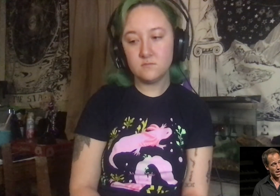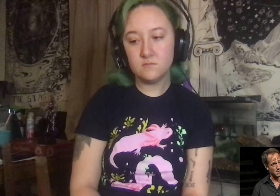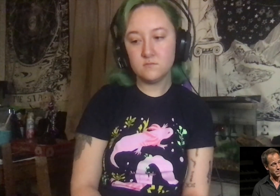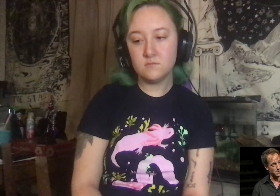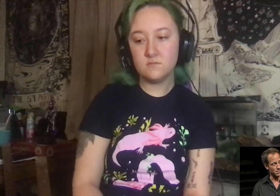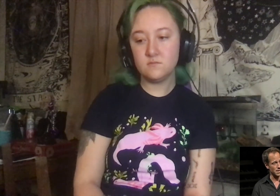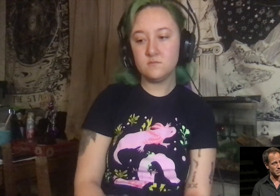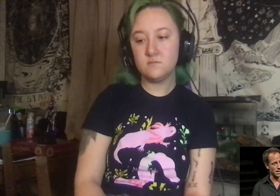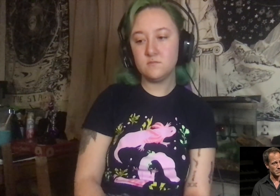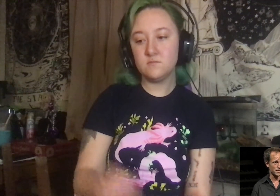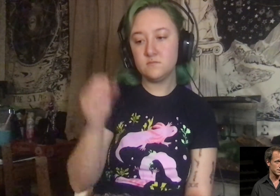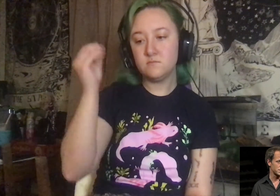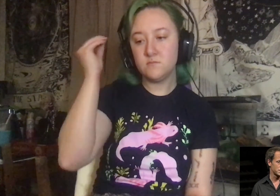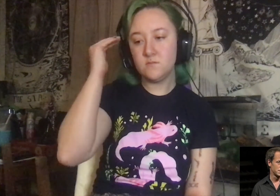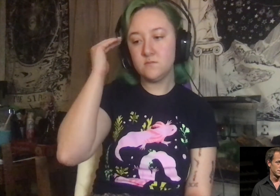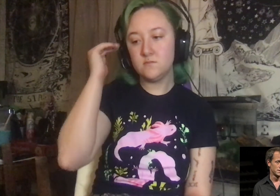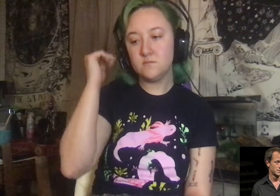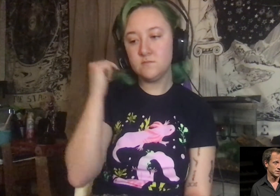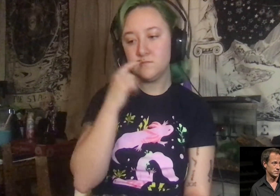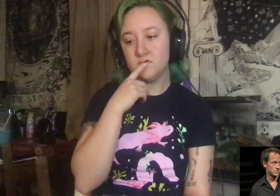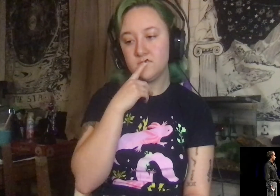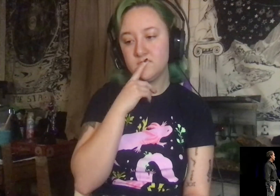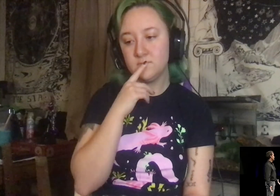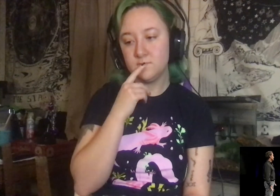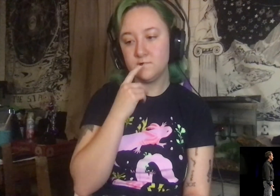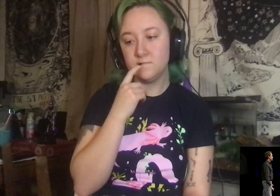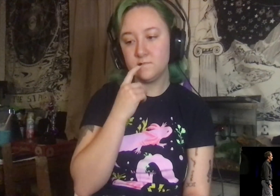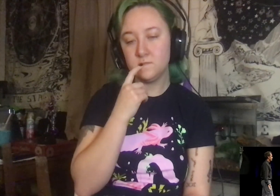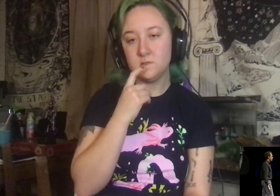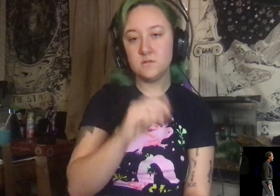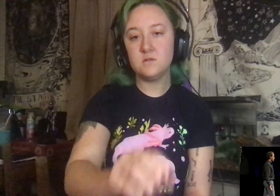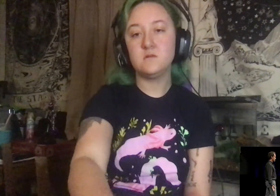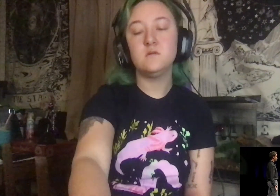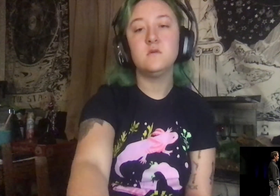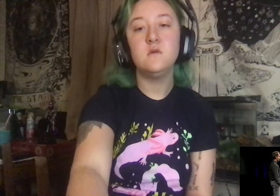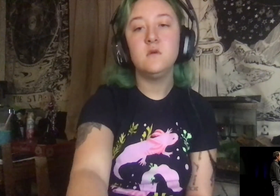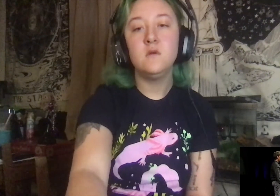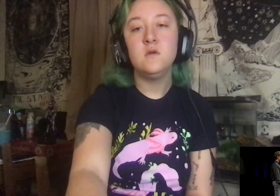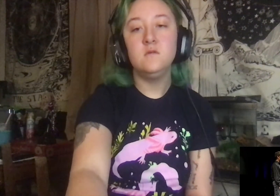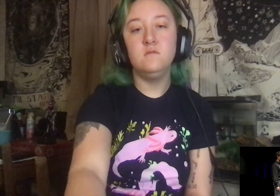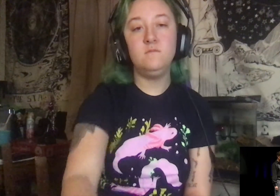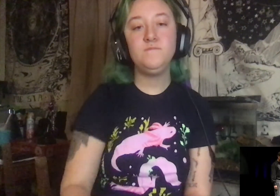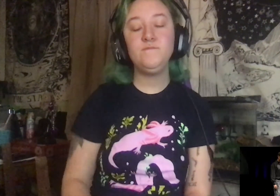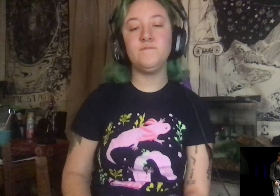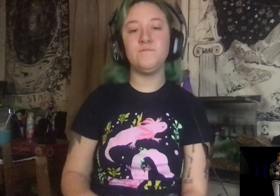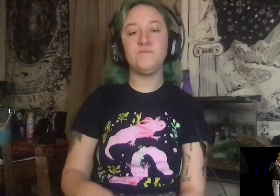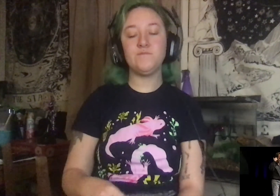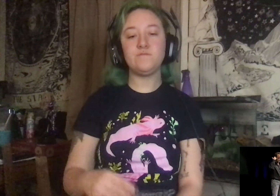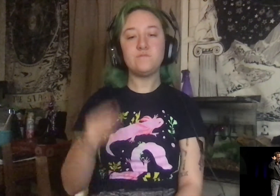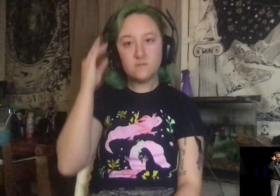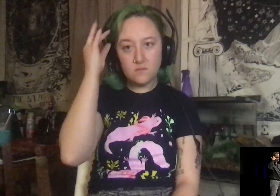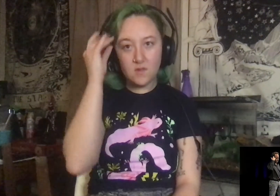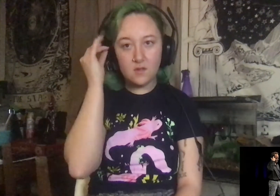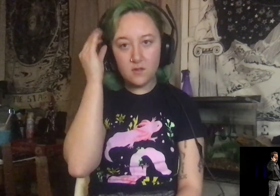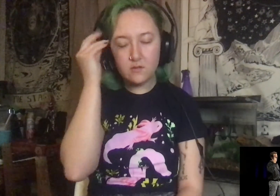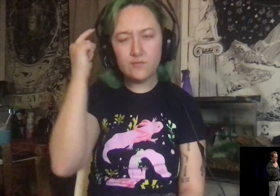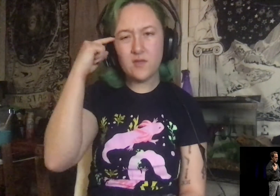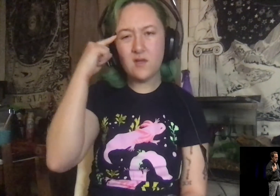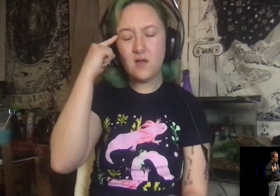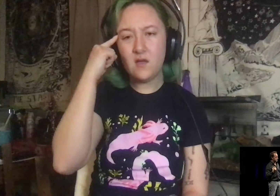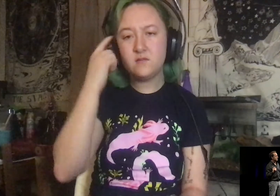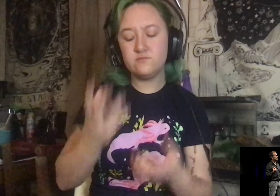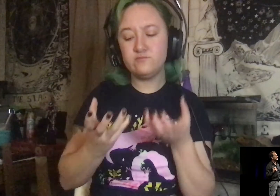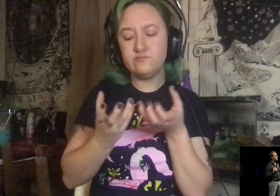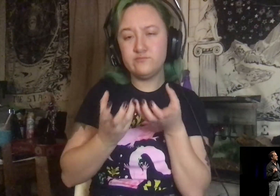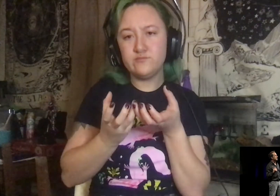might be time to think about it because, dude, 4 years, So that's in my head,